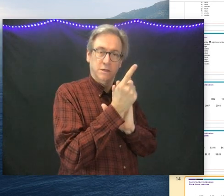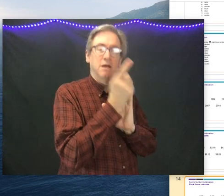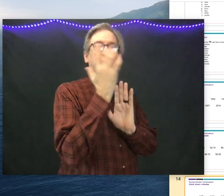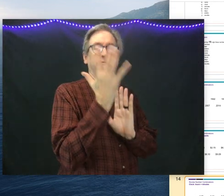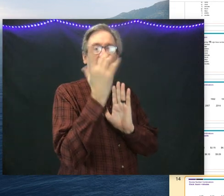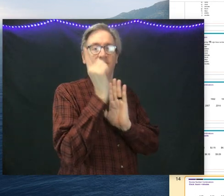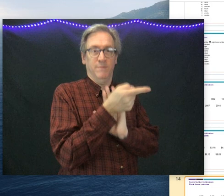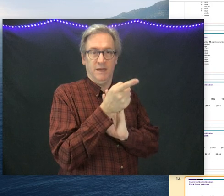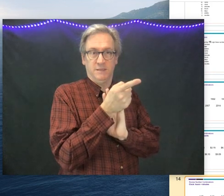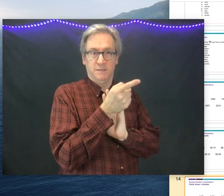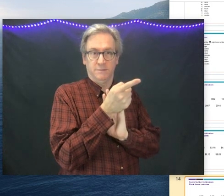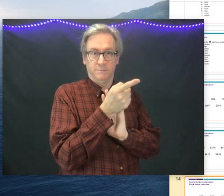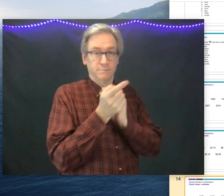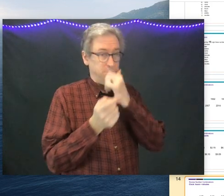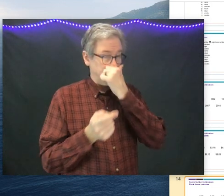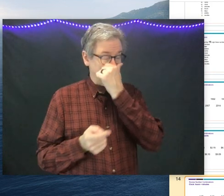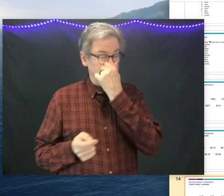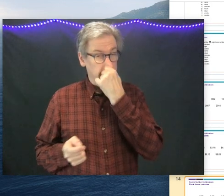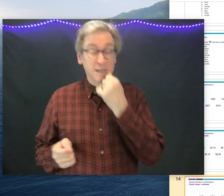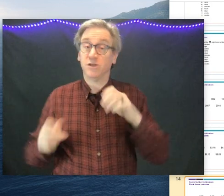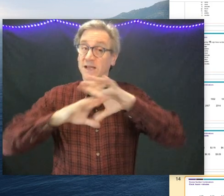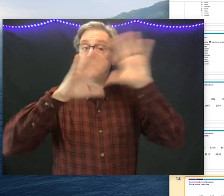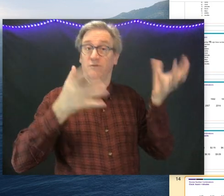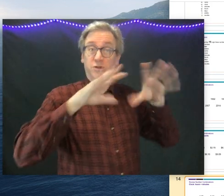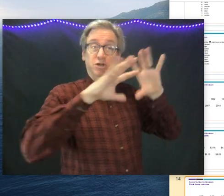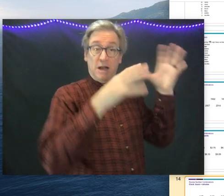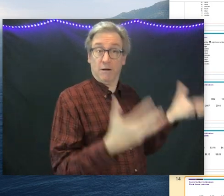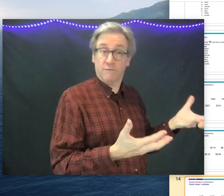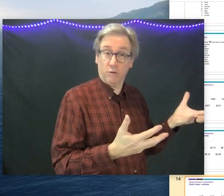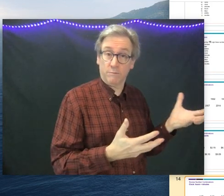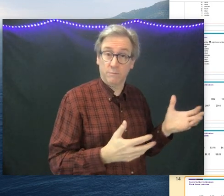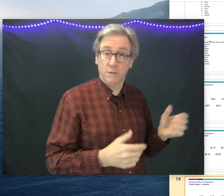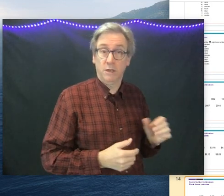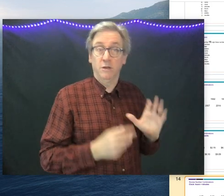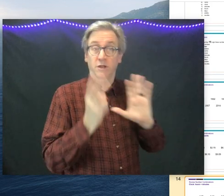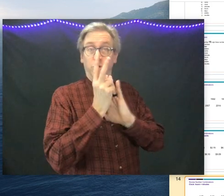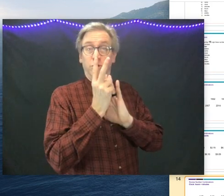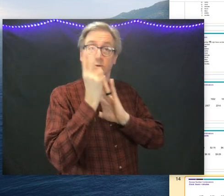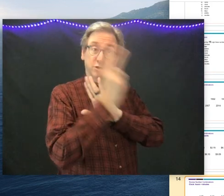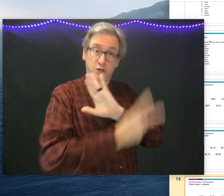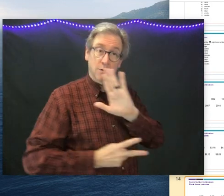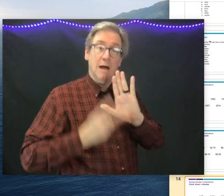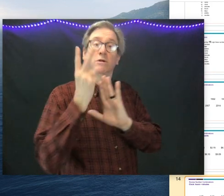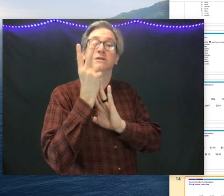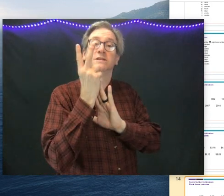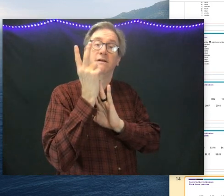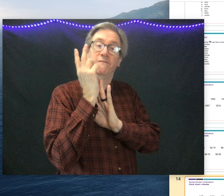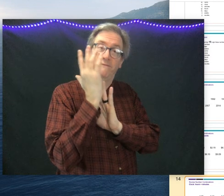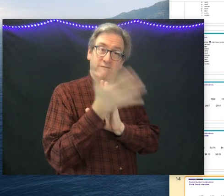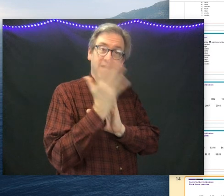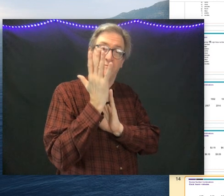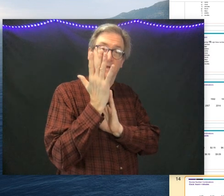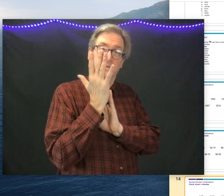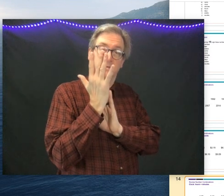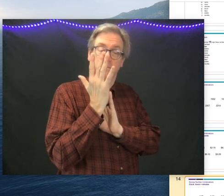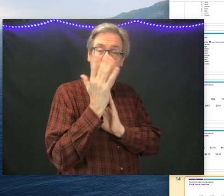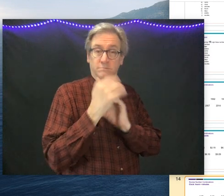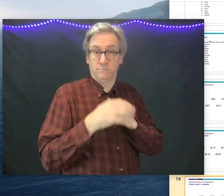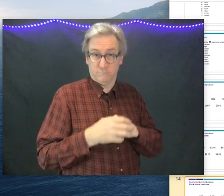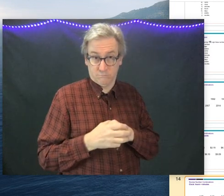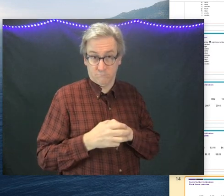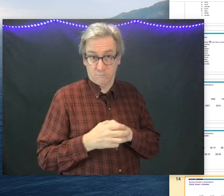hours, 5 minutes. Okay, so that's the full generic form. Then you could do 2 hours, 5